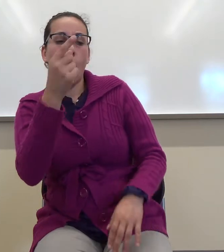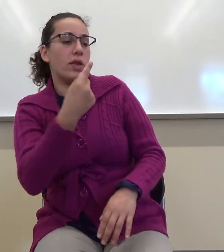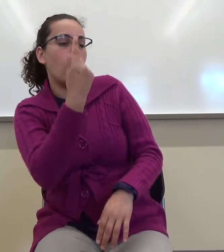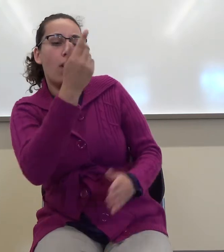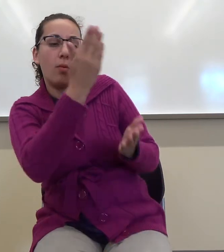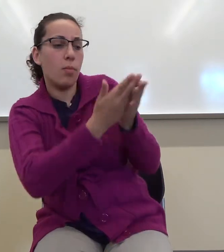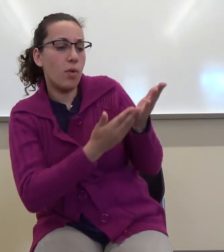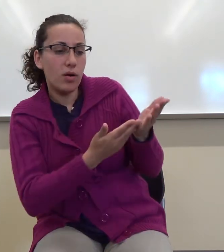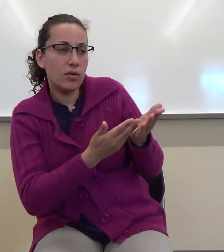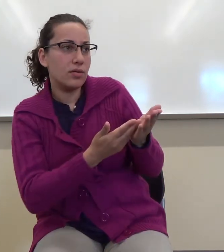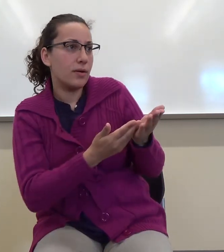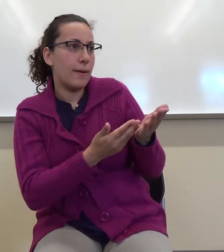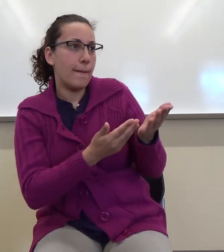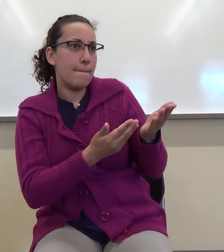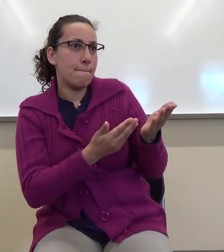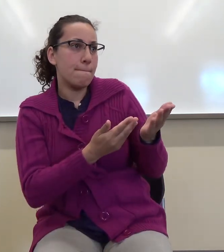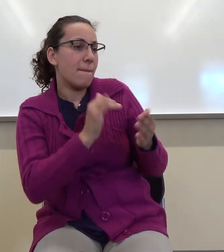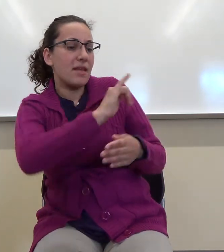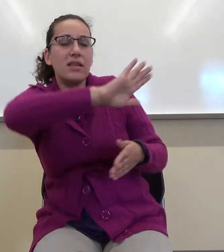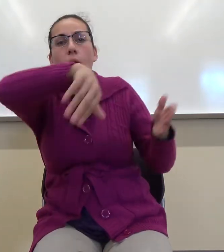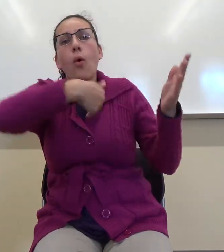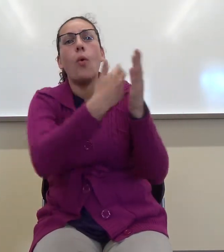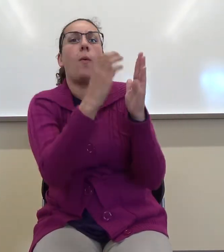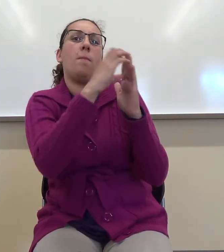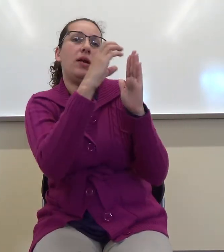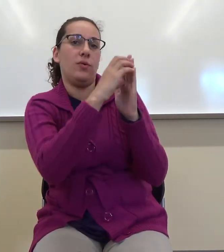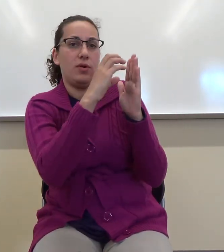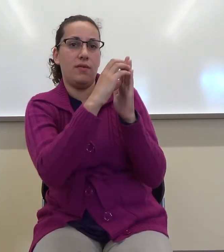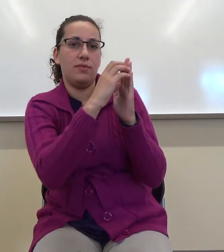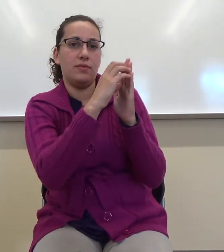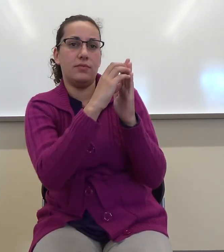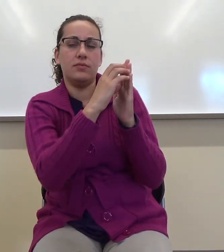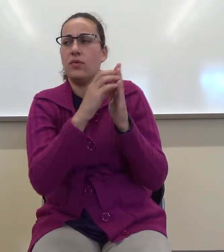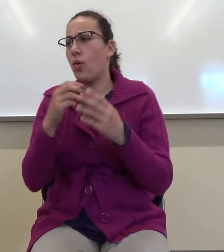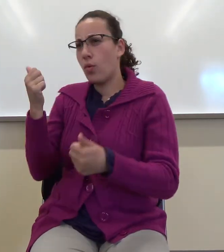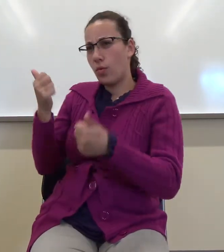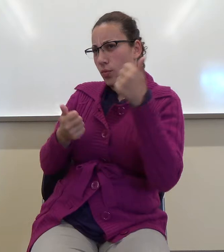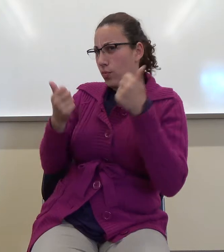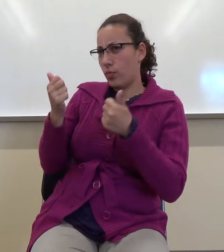of the whole paragraph. okay. Well, which part is it? That's what's important.